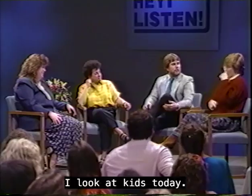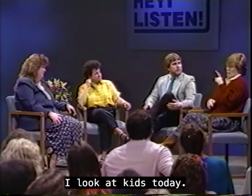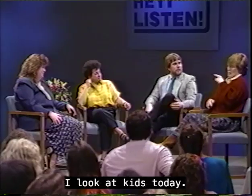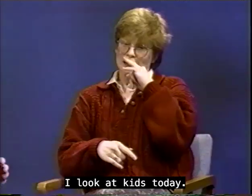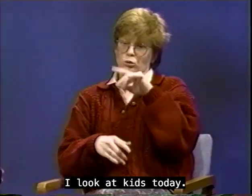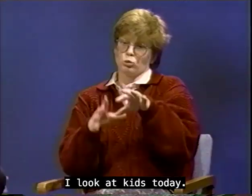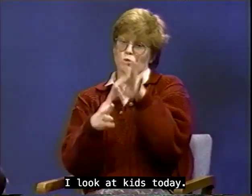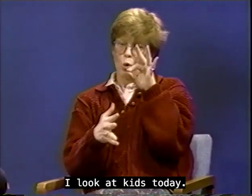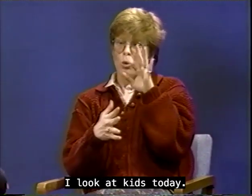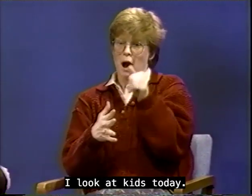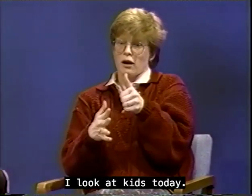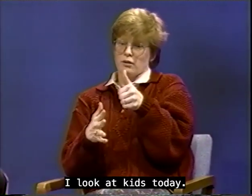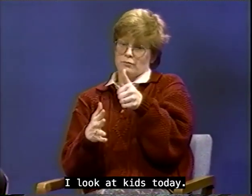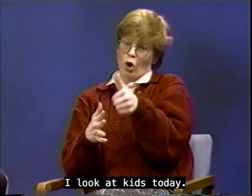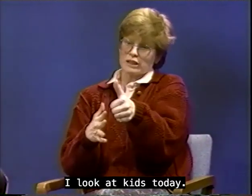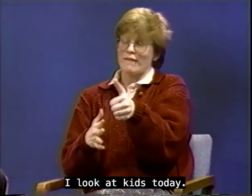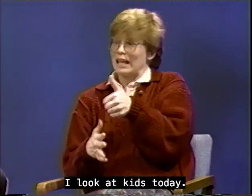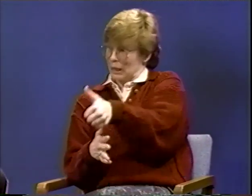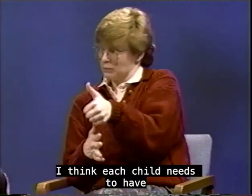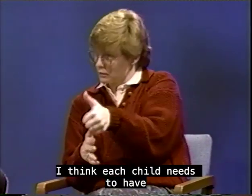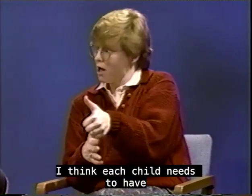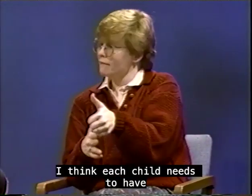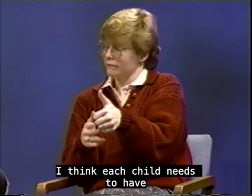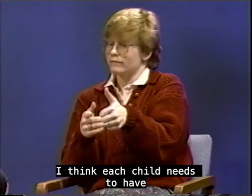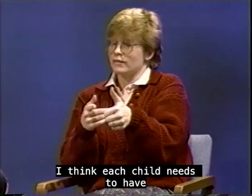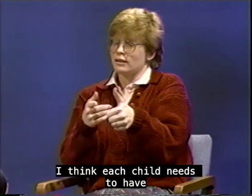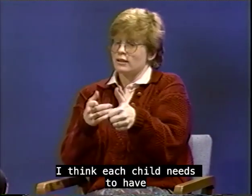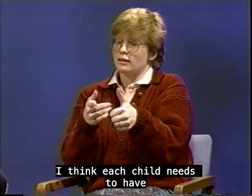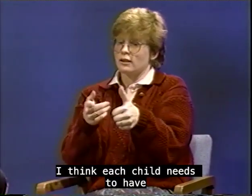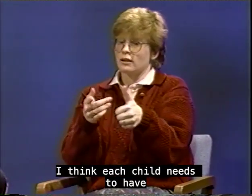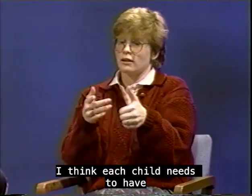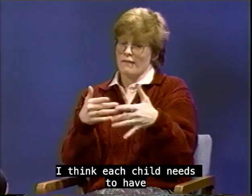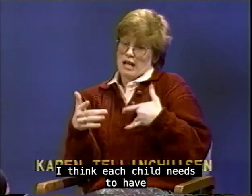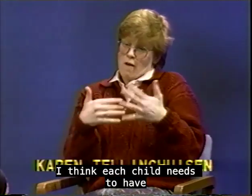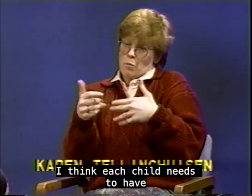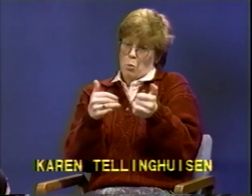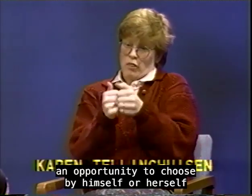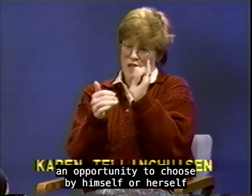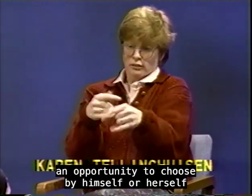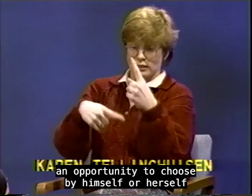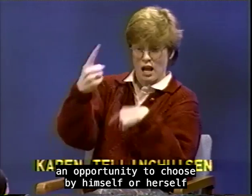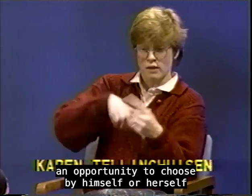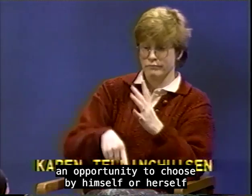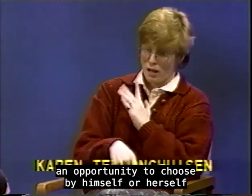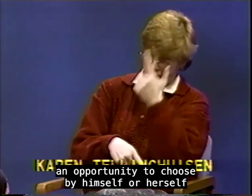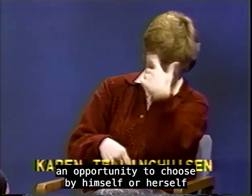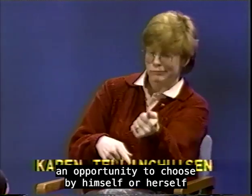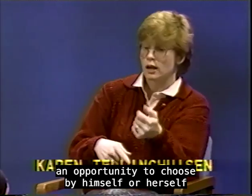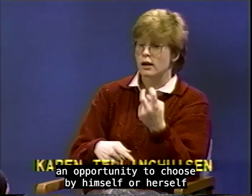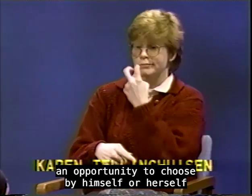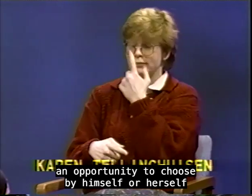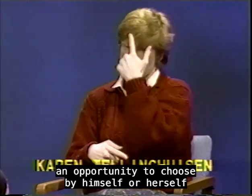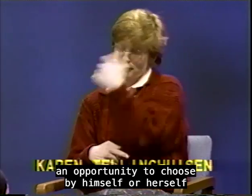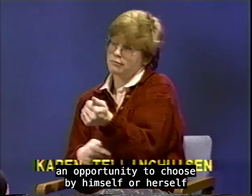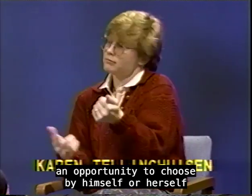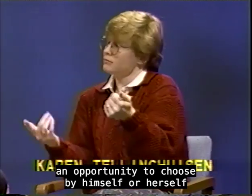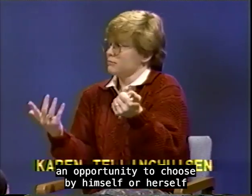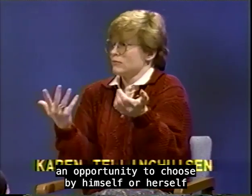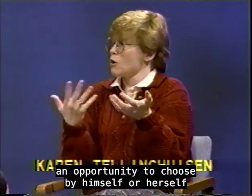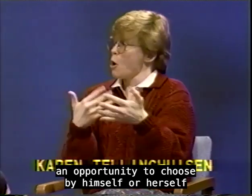I look at kids today, I think each child needs to have an opportunity to choose by himself or